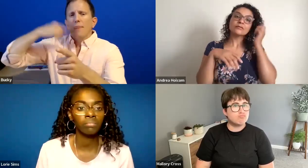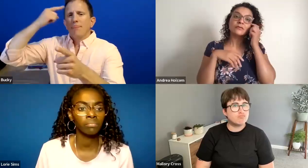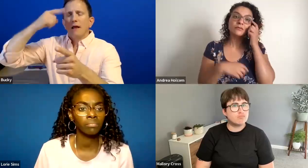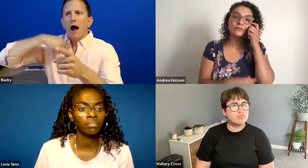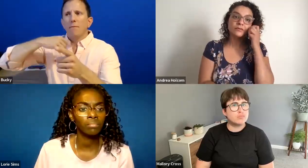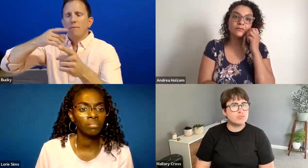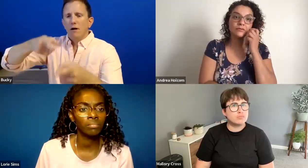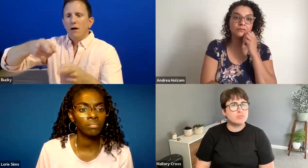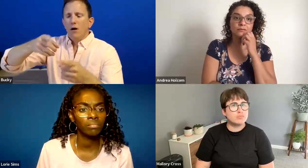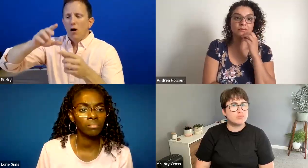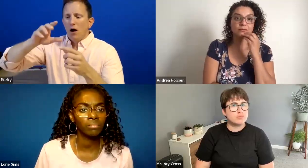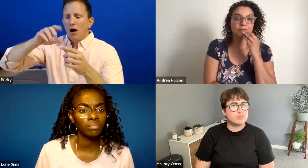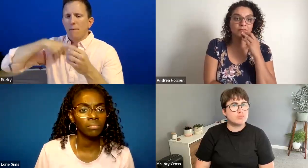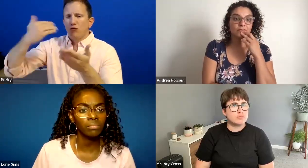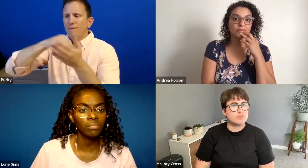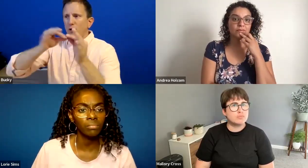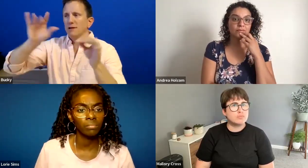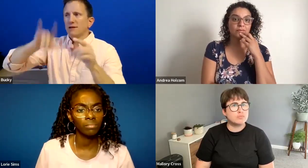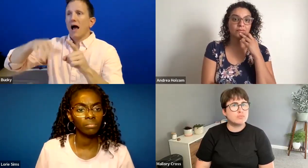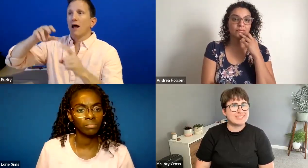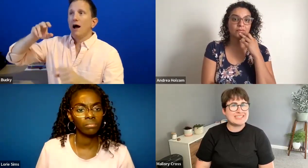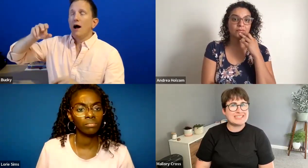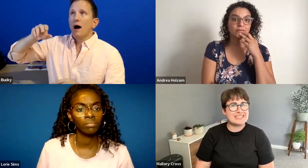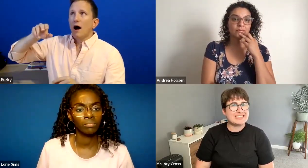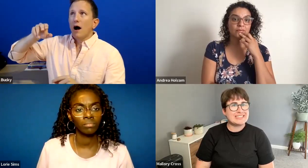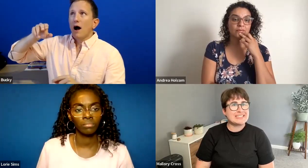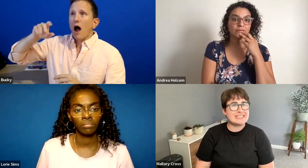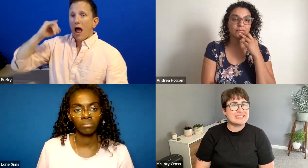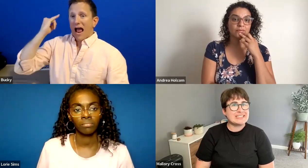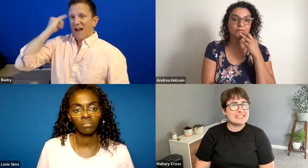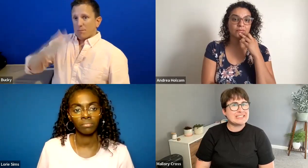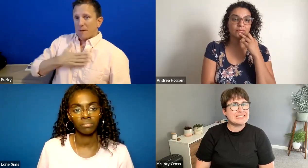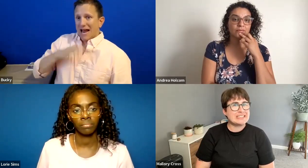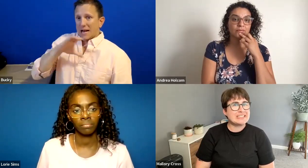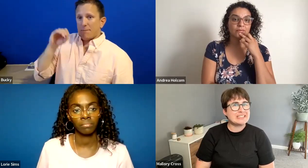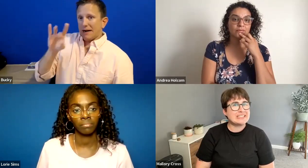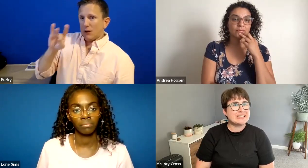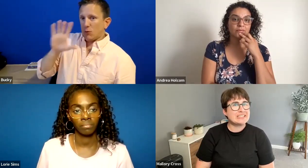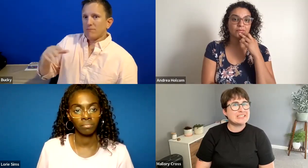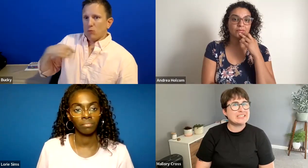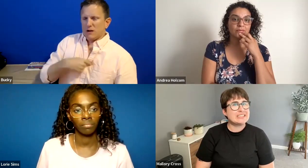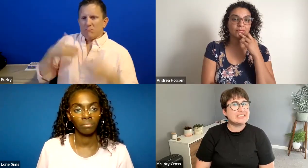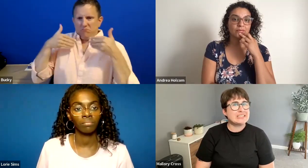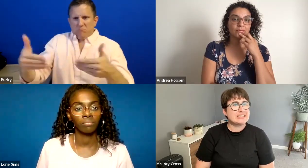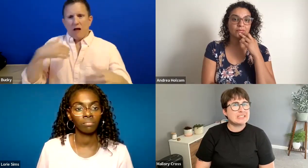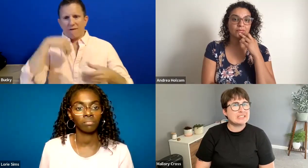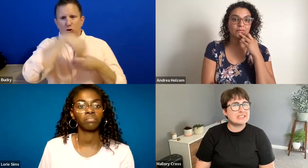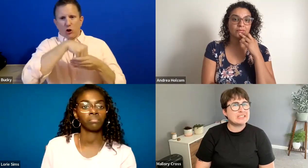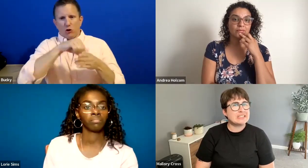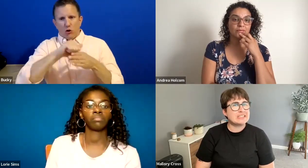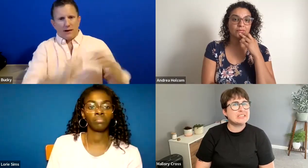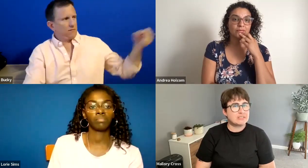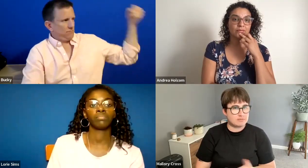my opinion. So Bucky here, I'm just going to rephrase what I'm saying. So if my